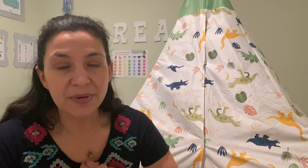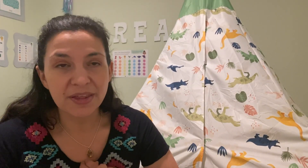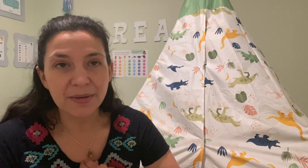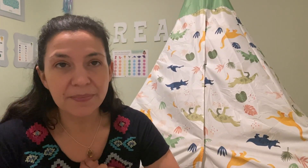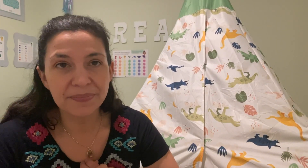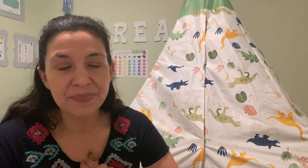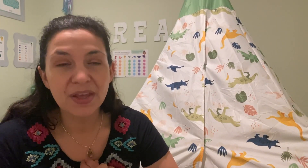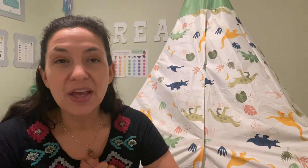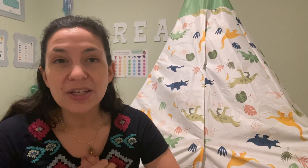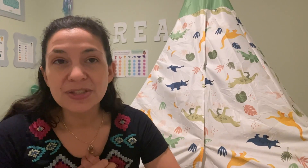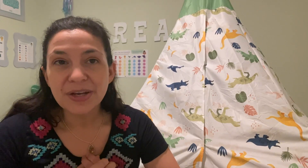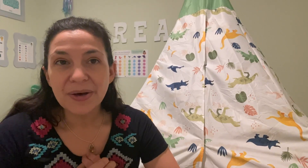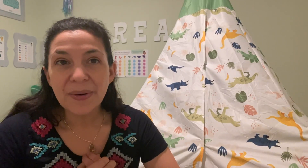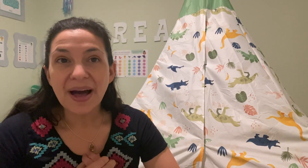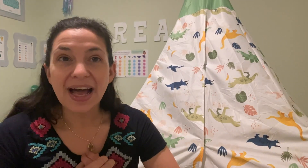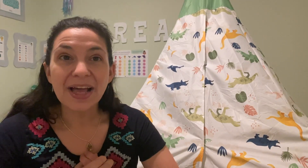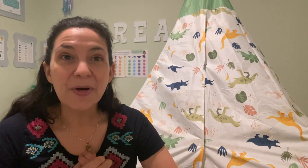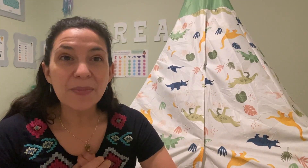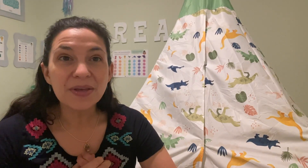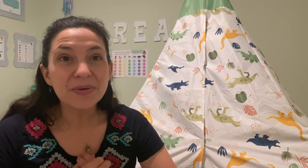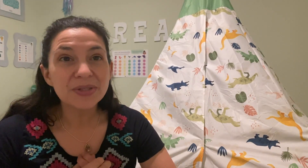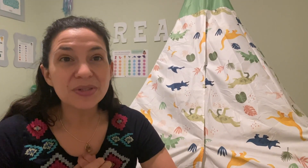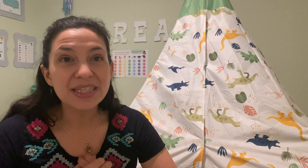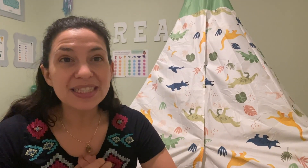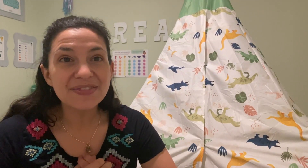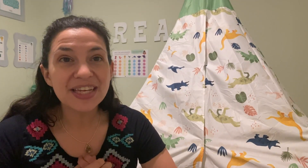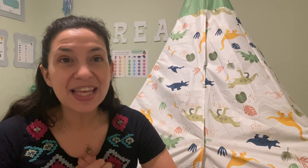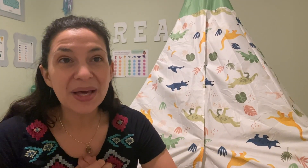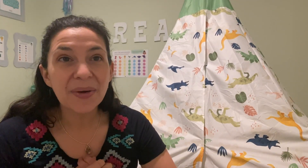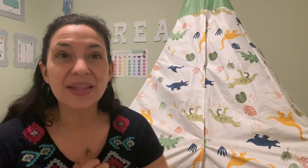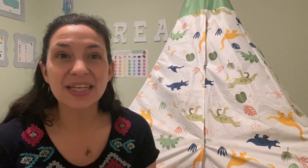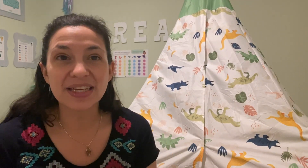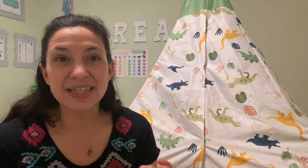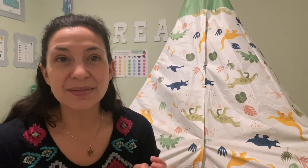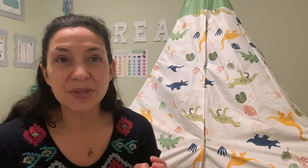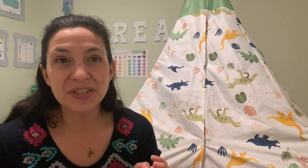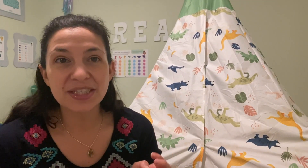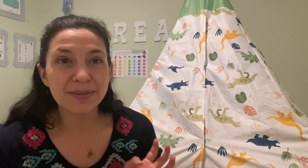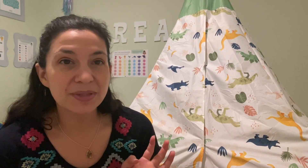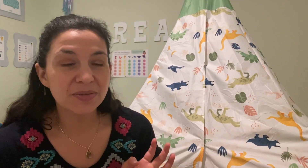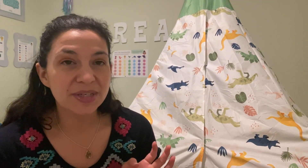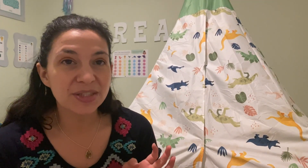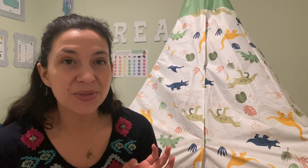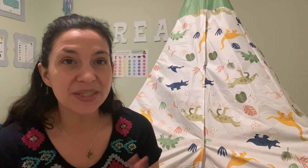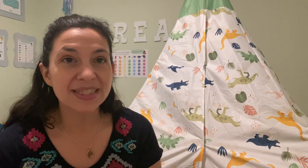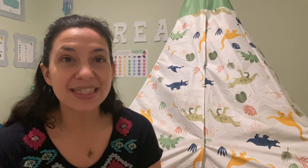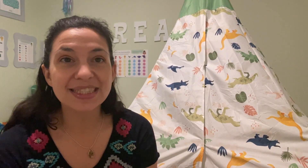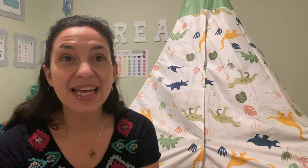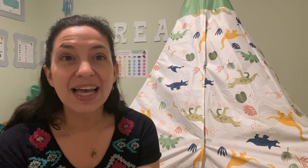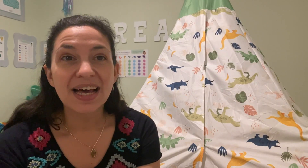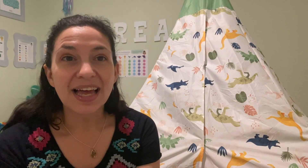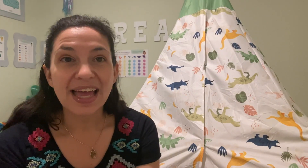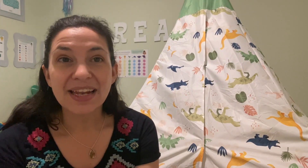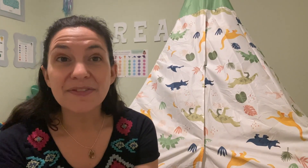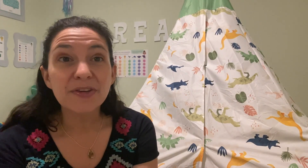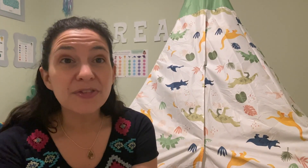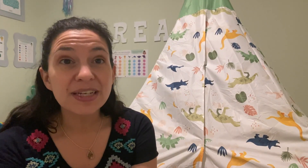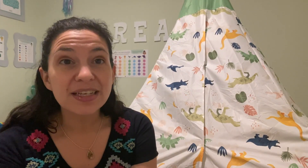him. So I hope that you enjoyed this video and that you got some good tips and resources, and feel free to give